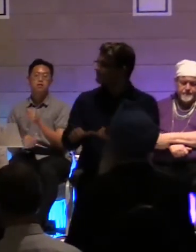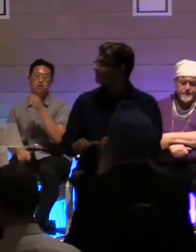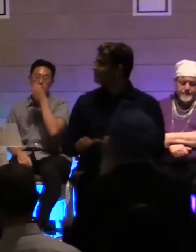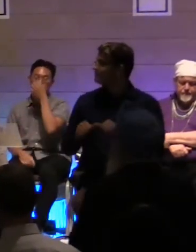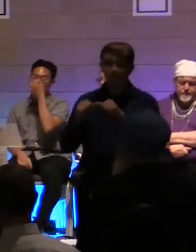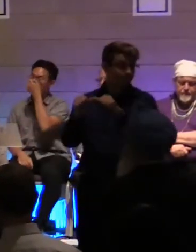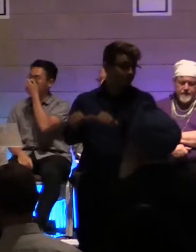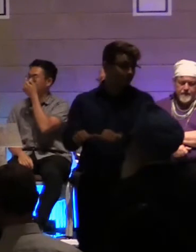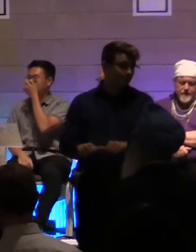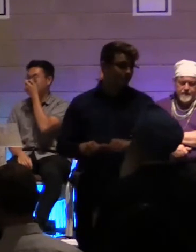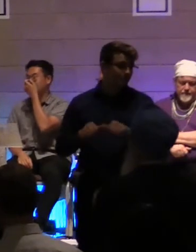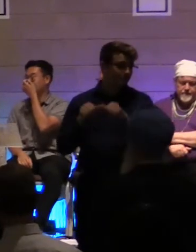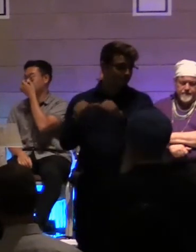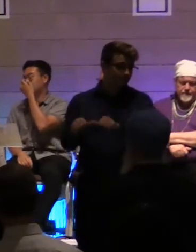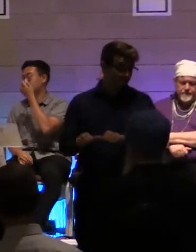can go